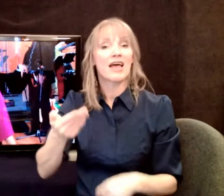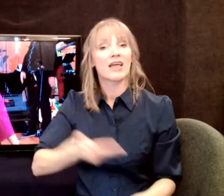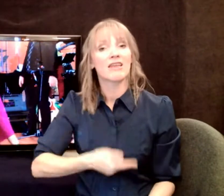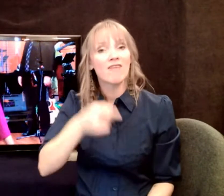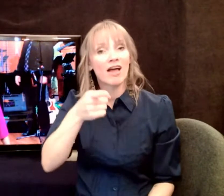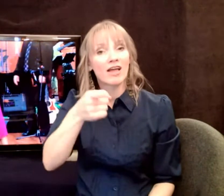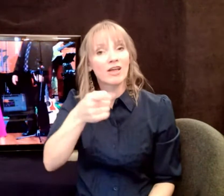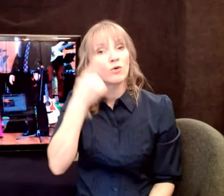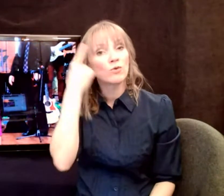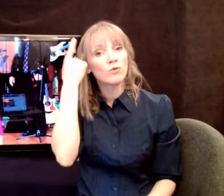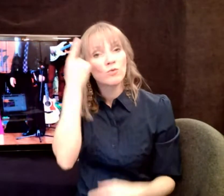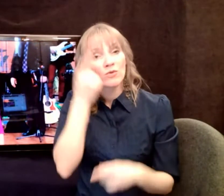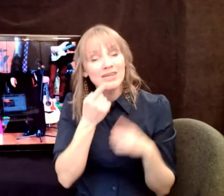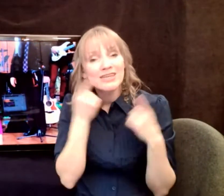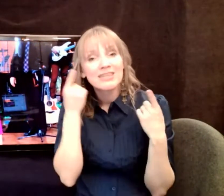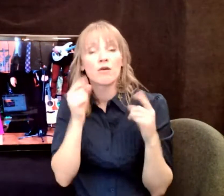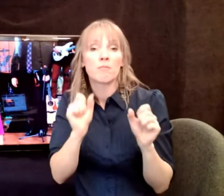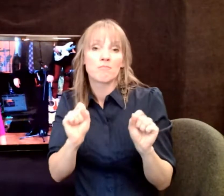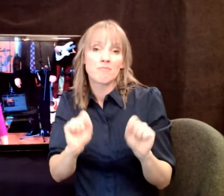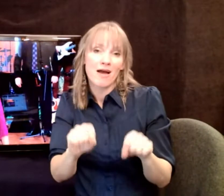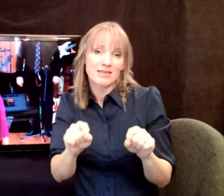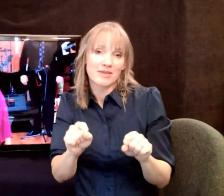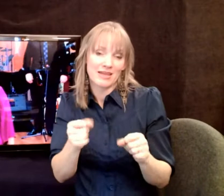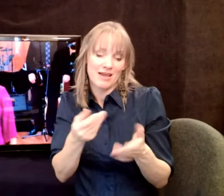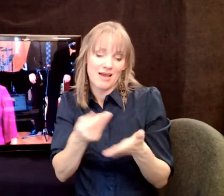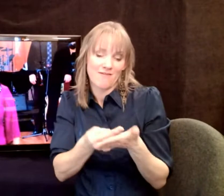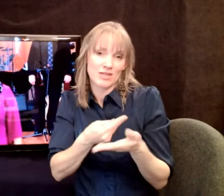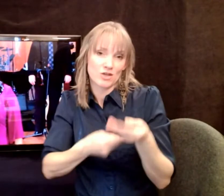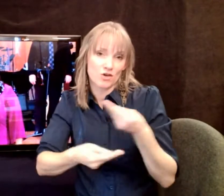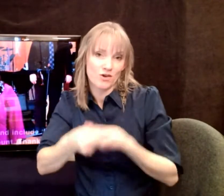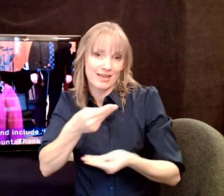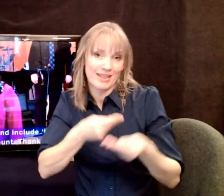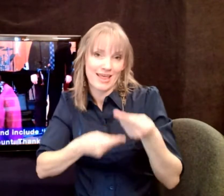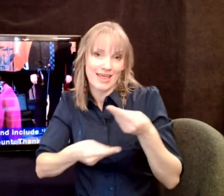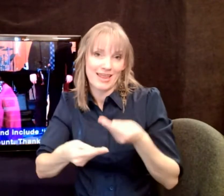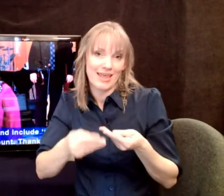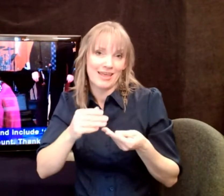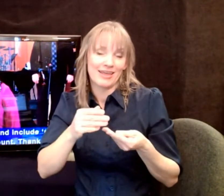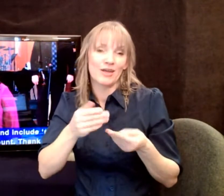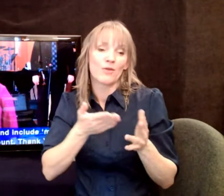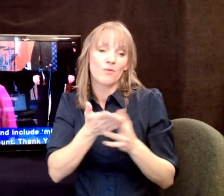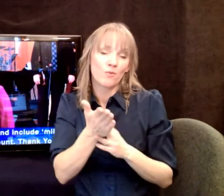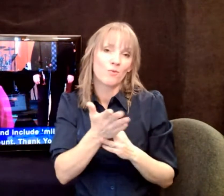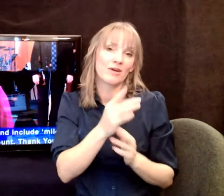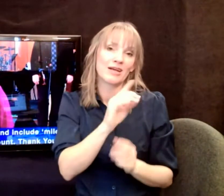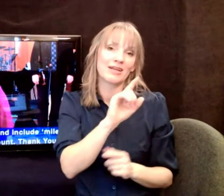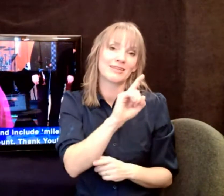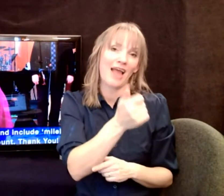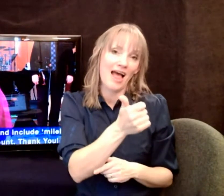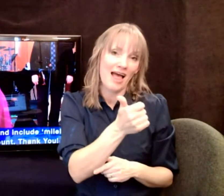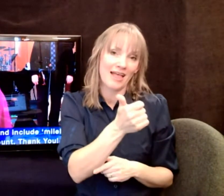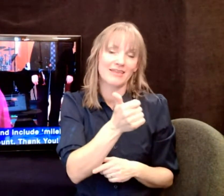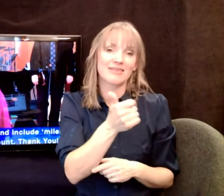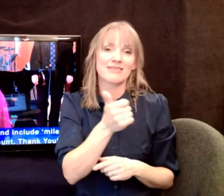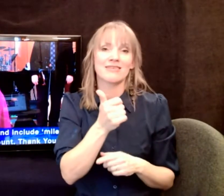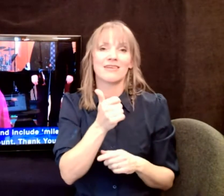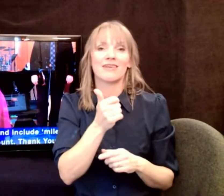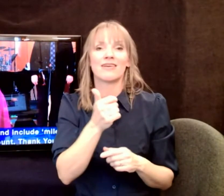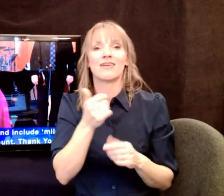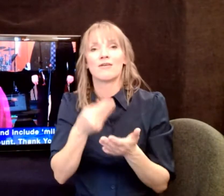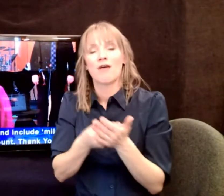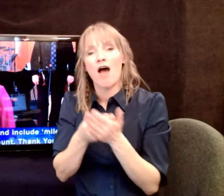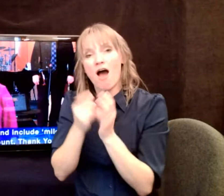you to consider the possibility of circulating your good through tithes and offerings to continue